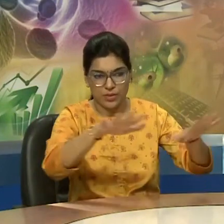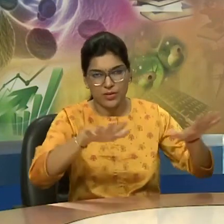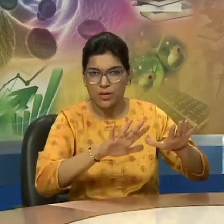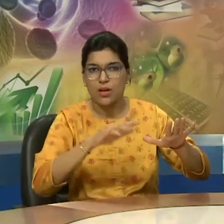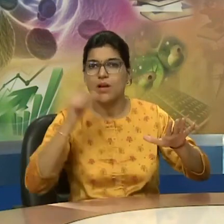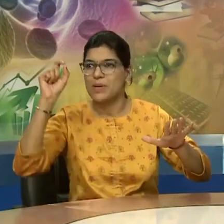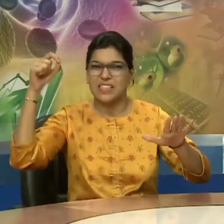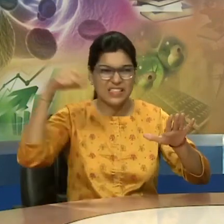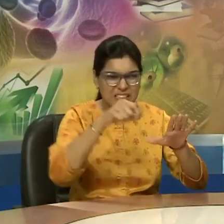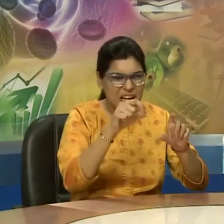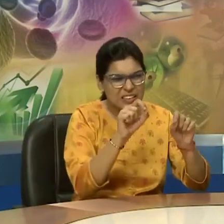It protects